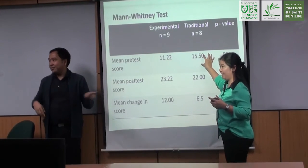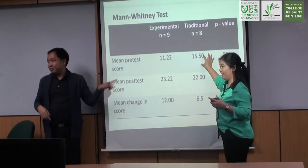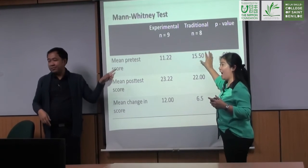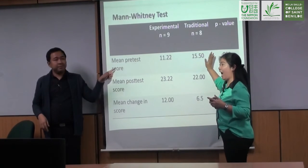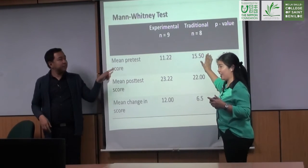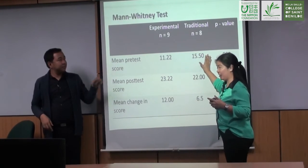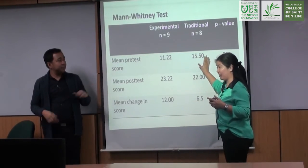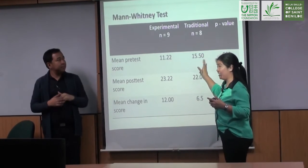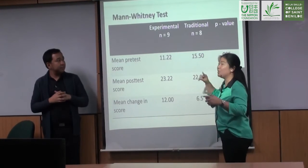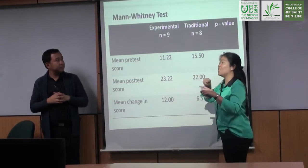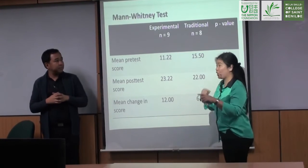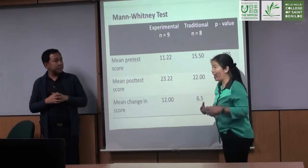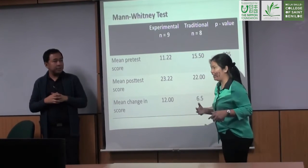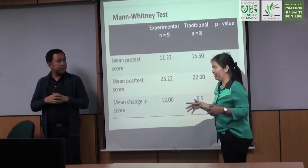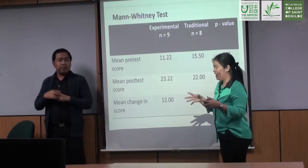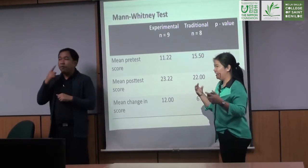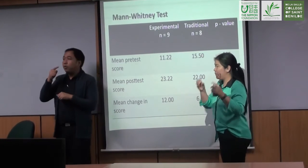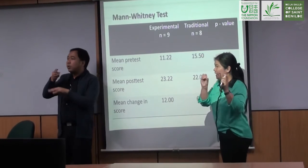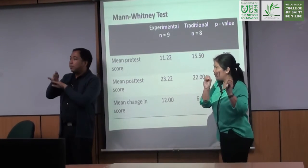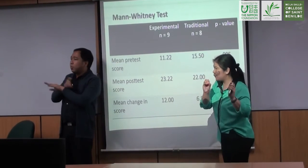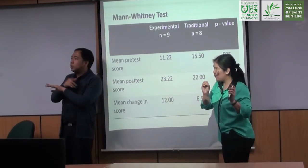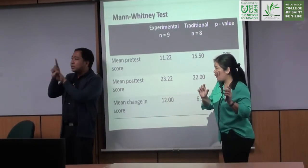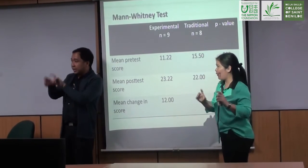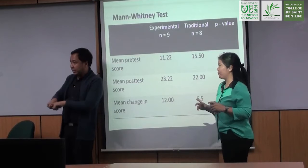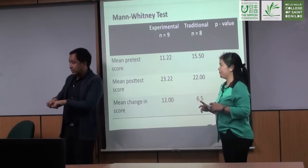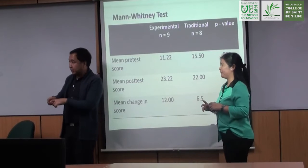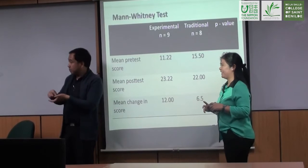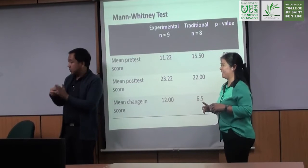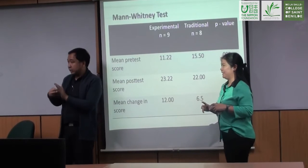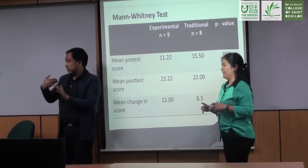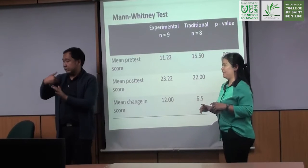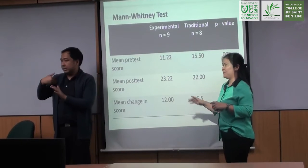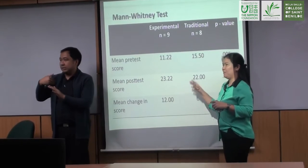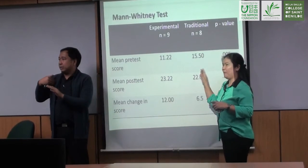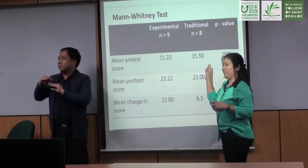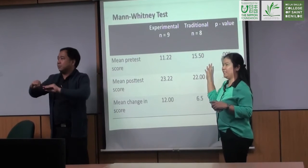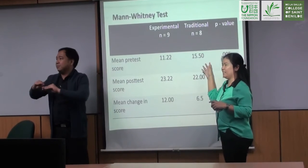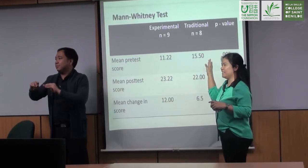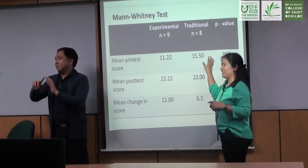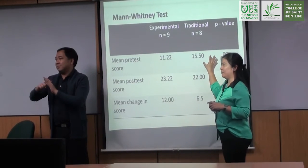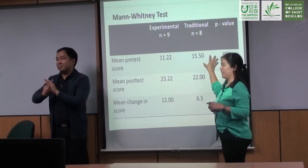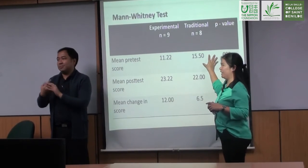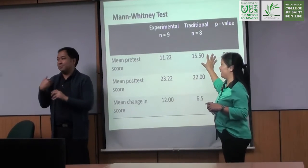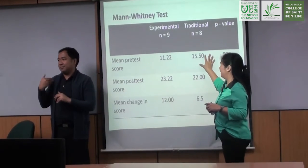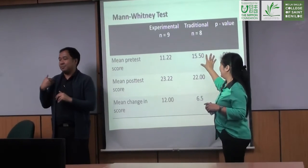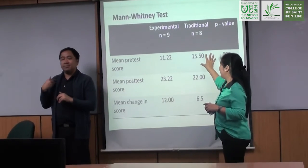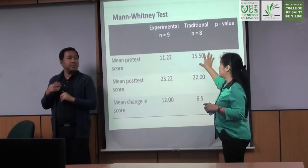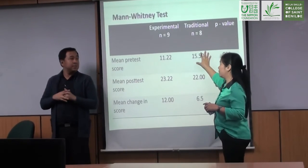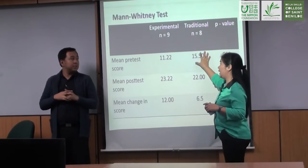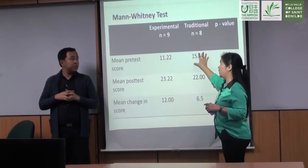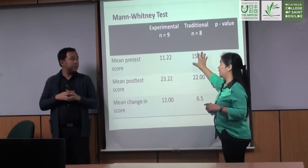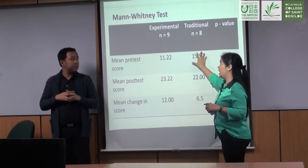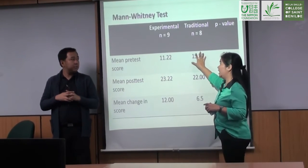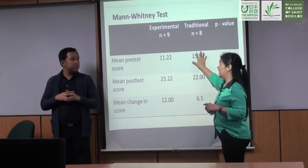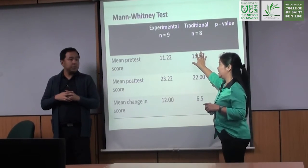okay, higher, yung the start, di pa nagtuturo. So parang it tells that parang there's